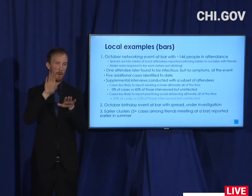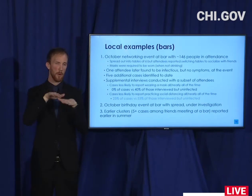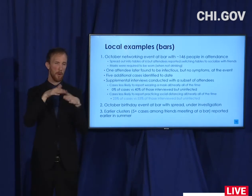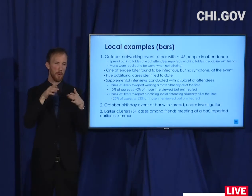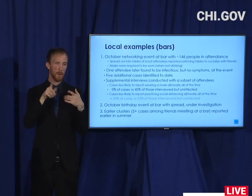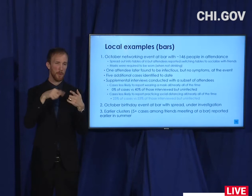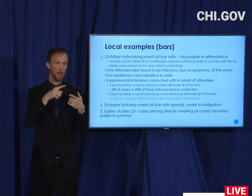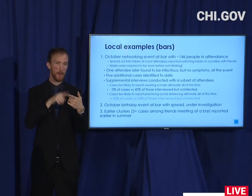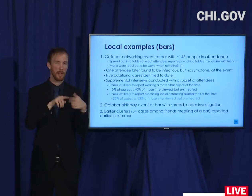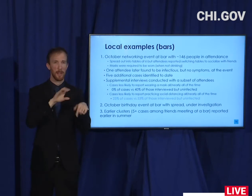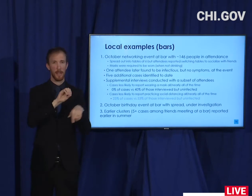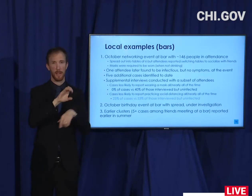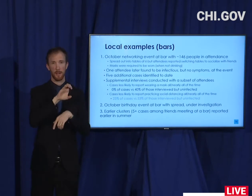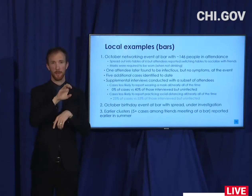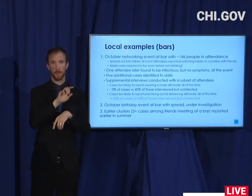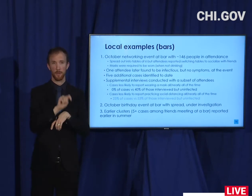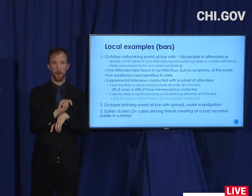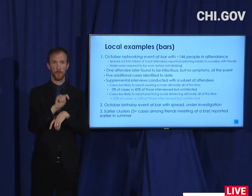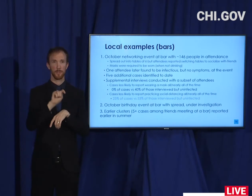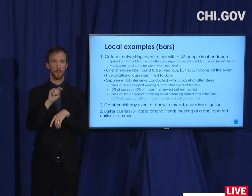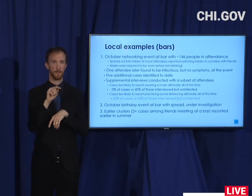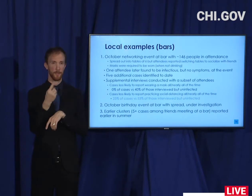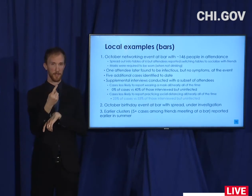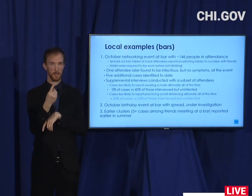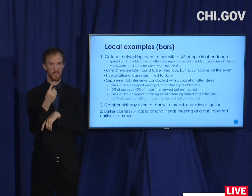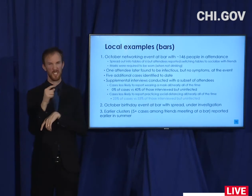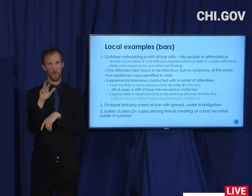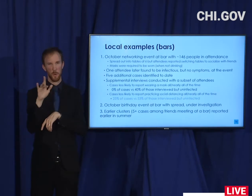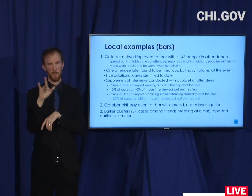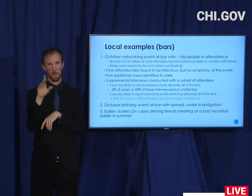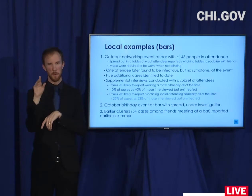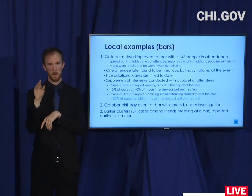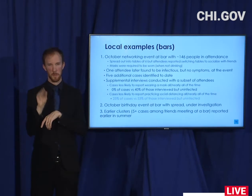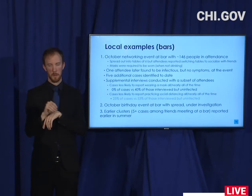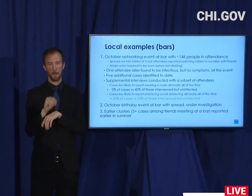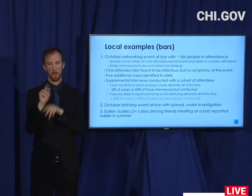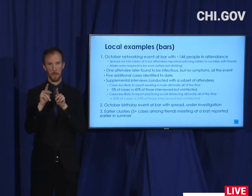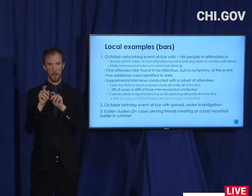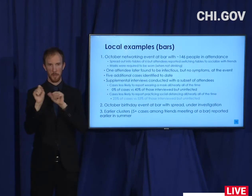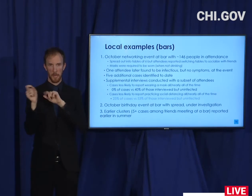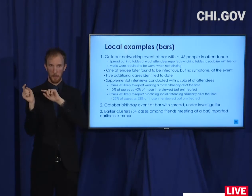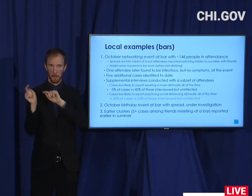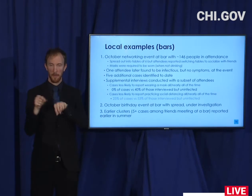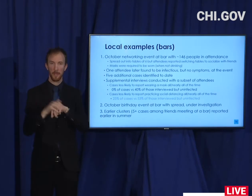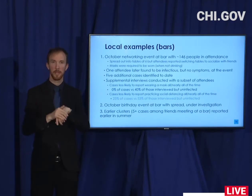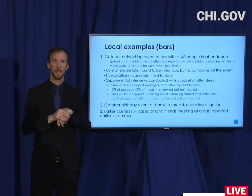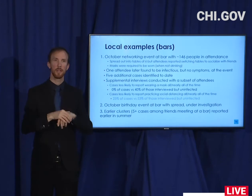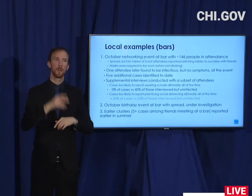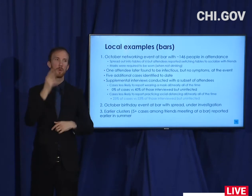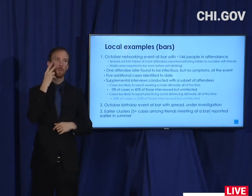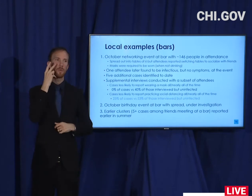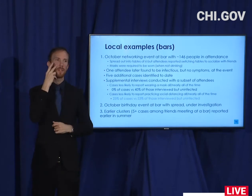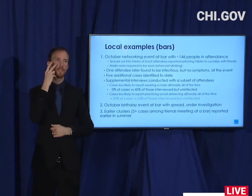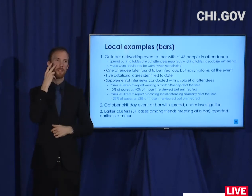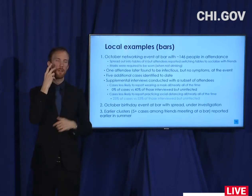at 25% capacity. We're investigating a networking event at a bar that had almost